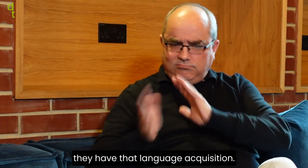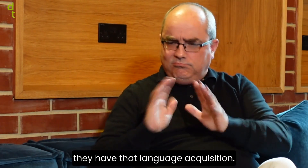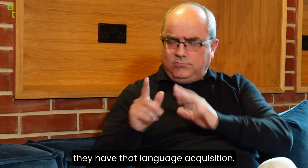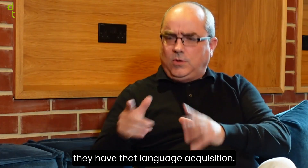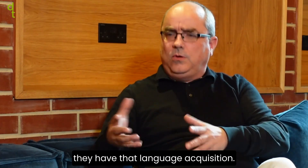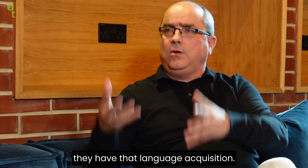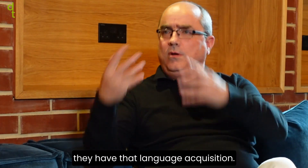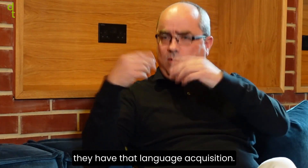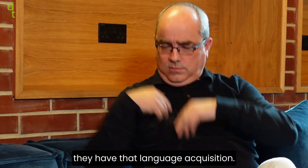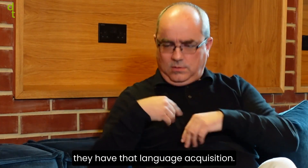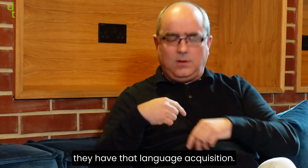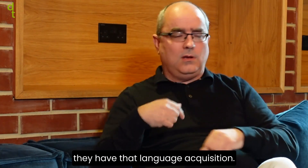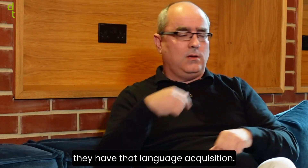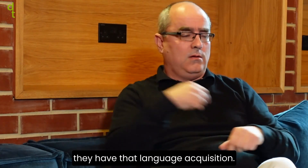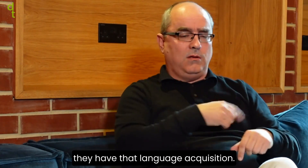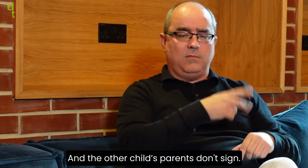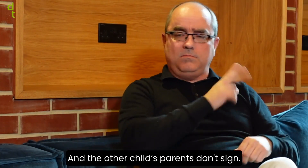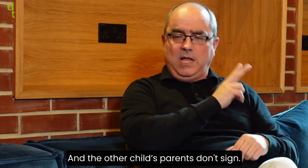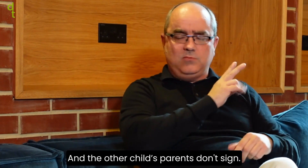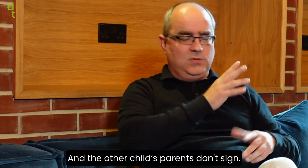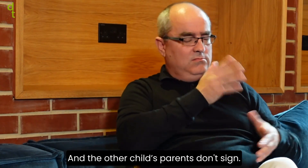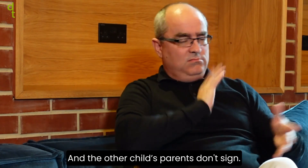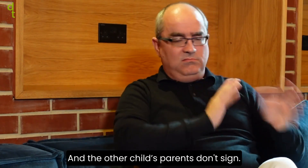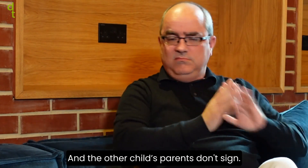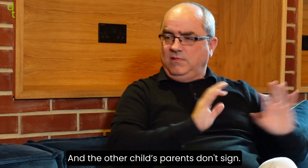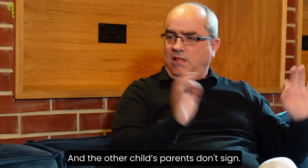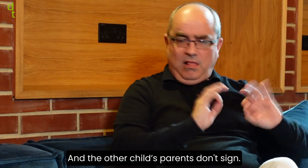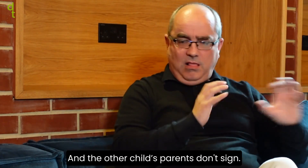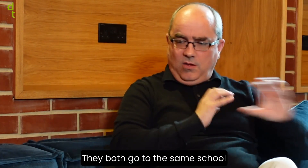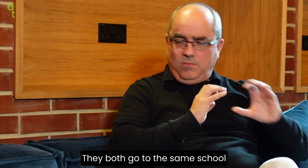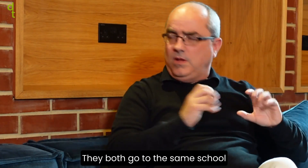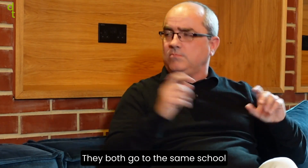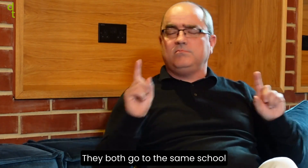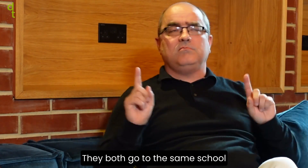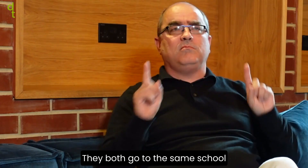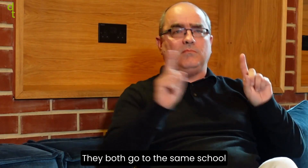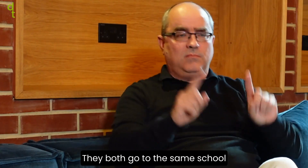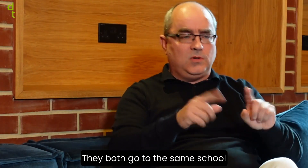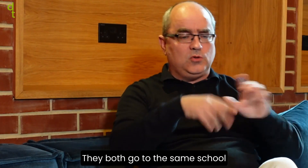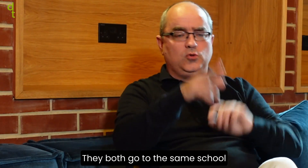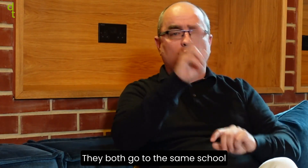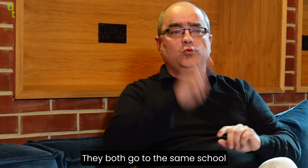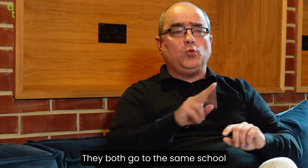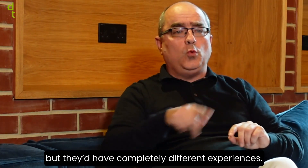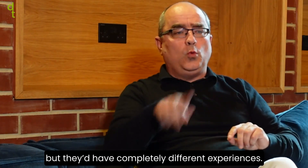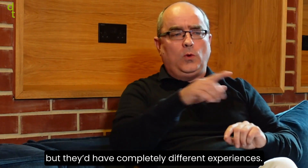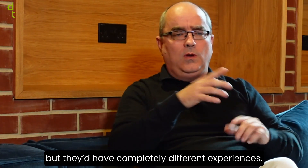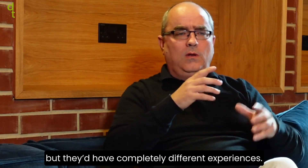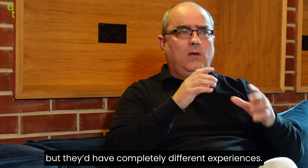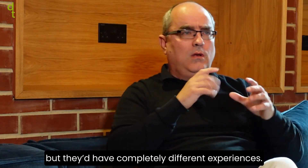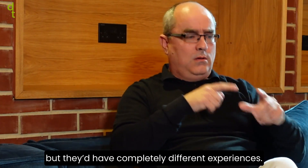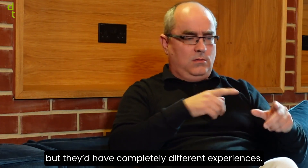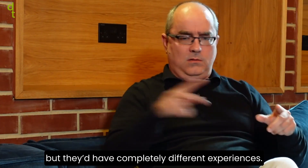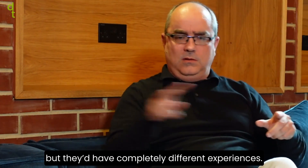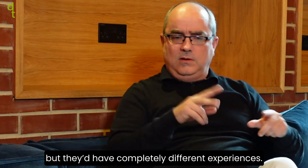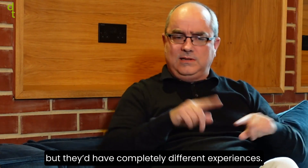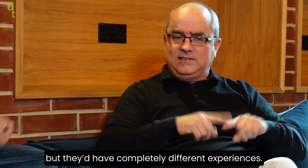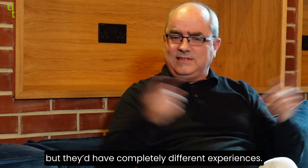They have that language acquisition. And the other child's parents don't sign. They both go to the same school, but they'd have completely different